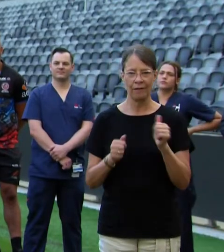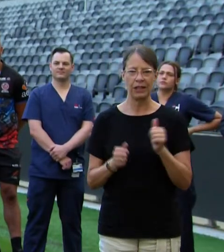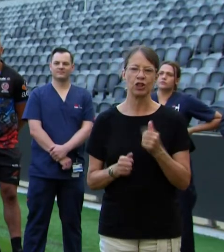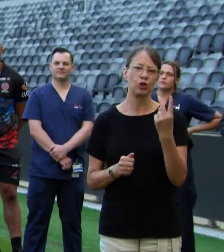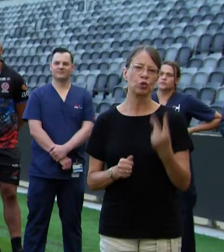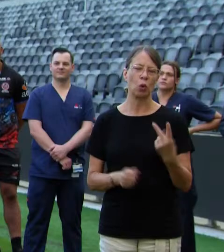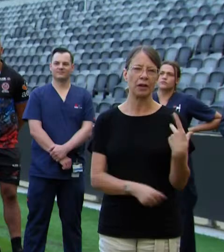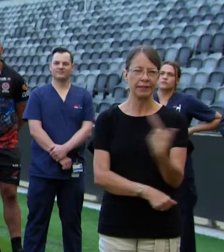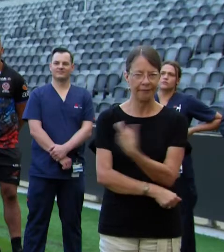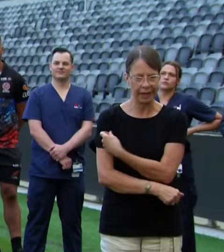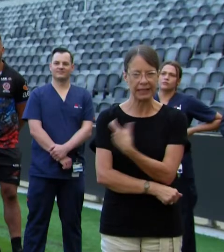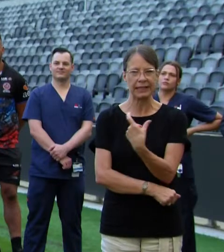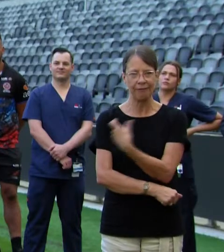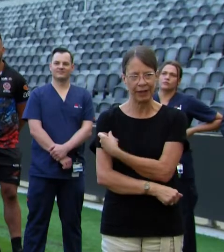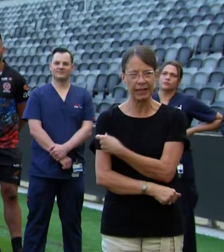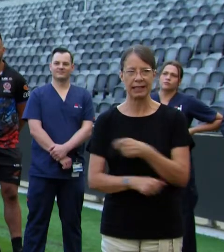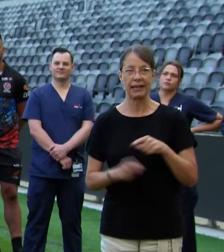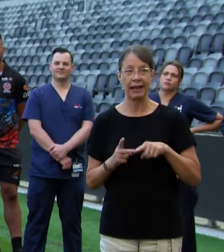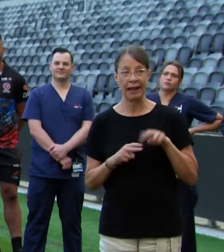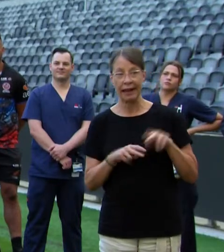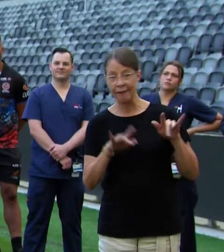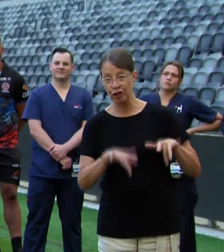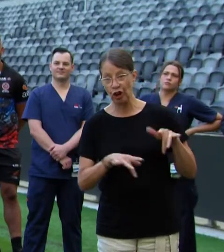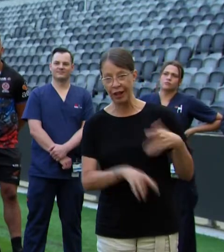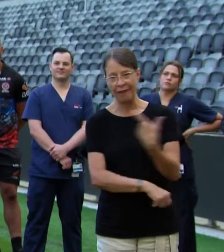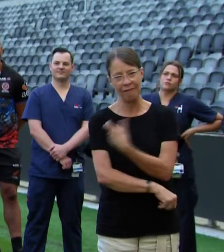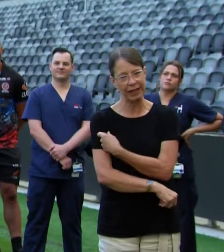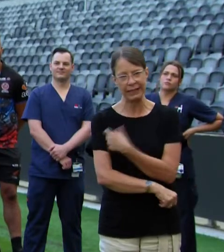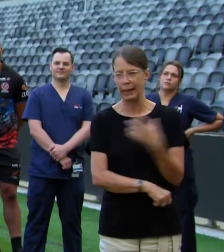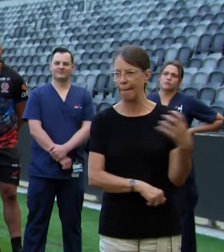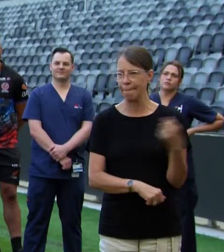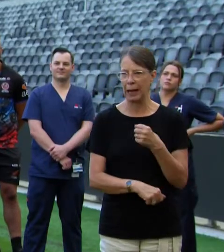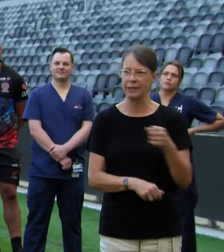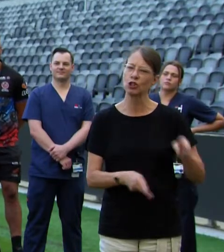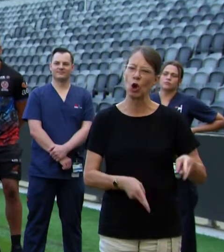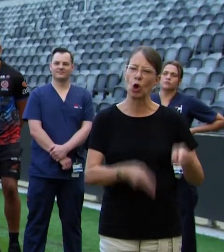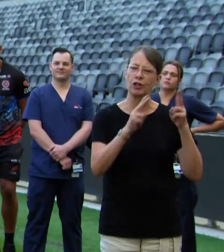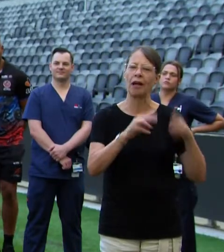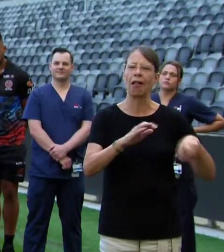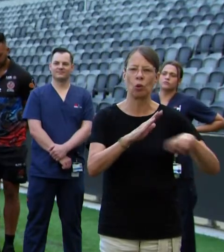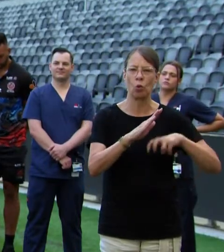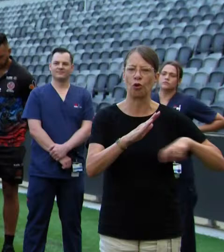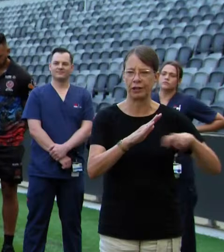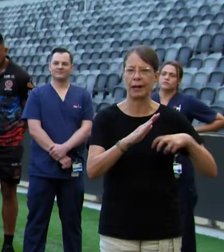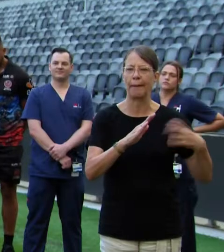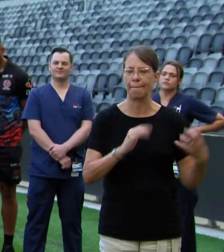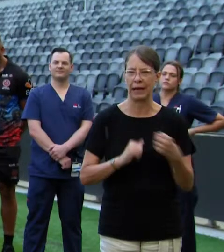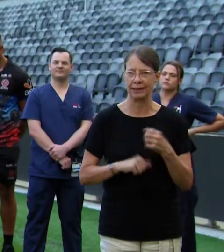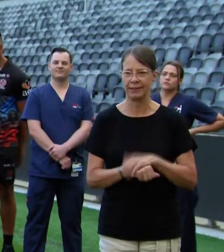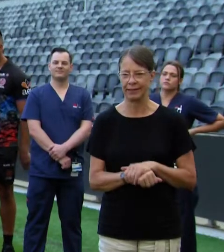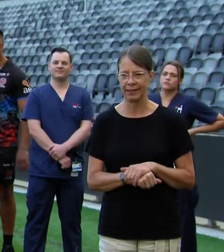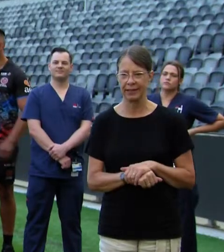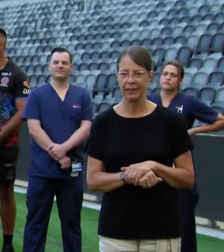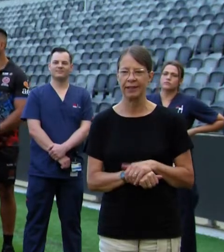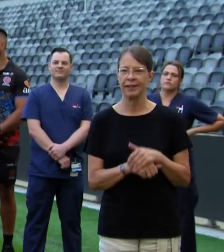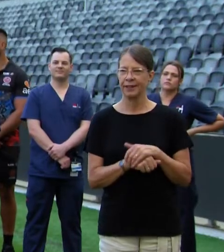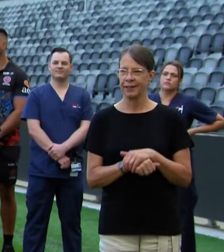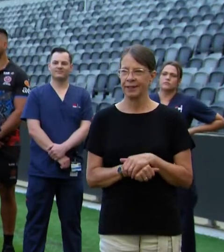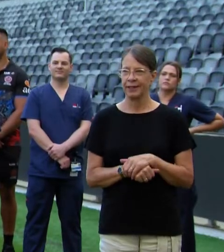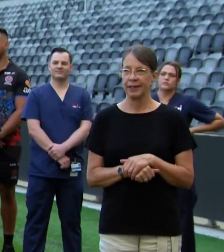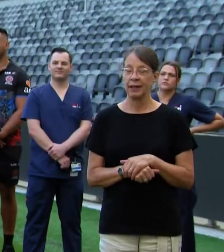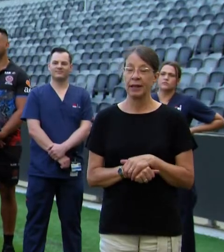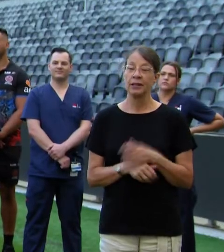of the vaccination, and if people are unvaccinated, they need to go through a hotel quarantine system. In that period of time, we've had a